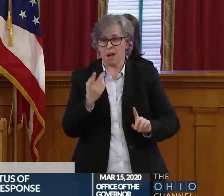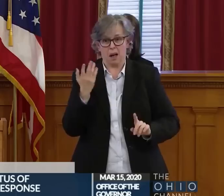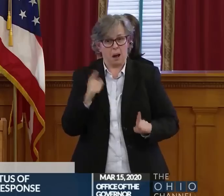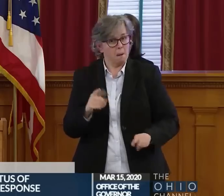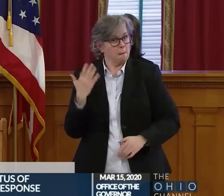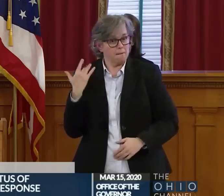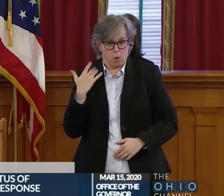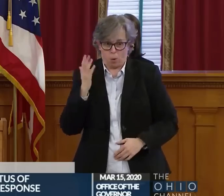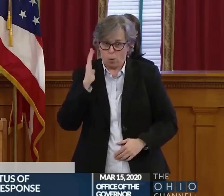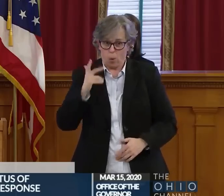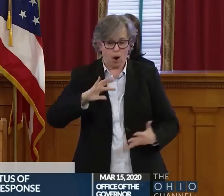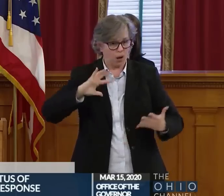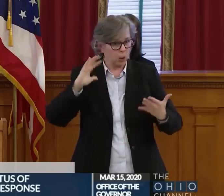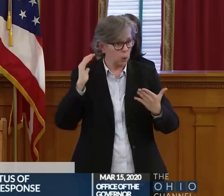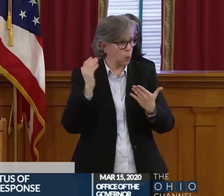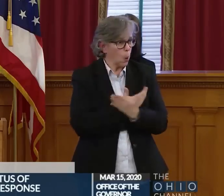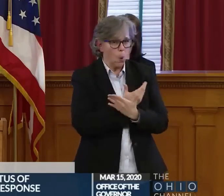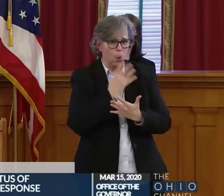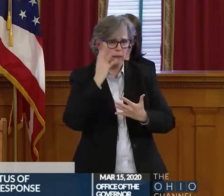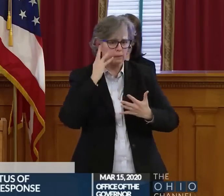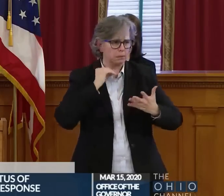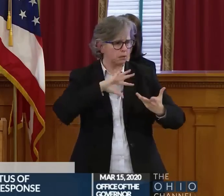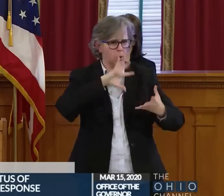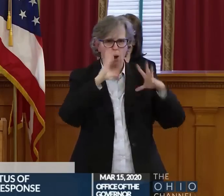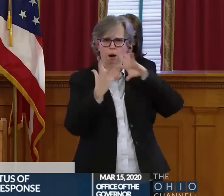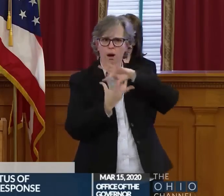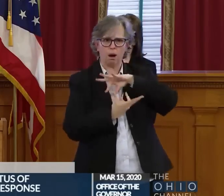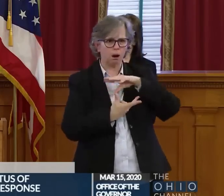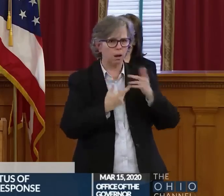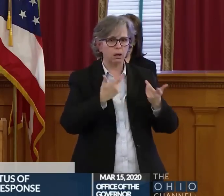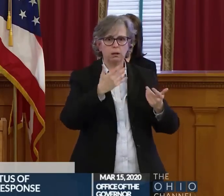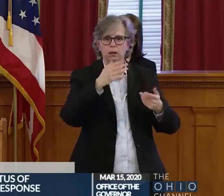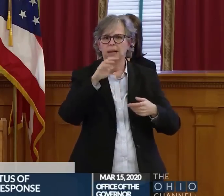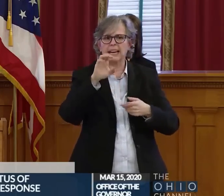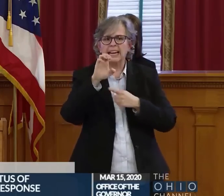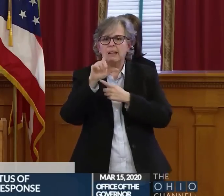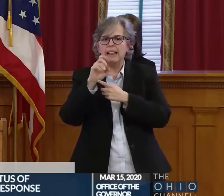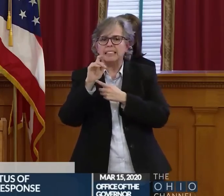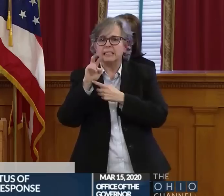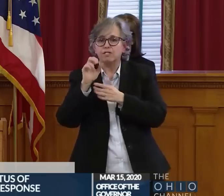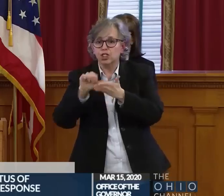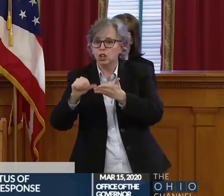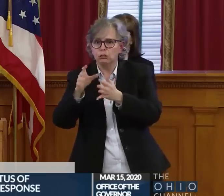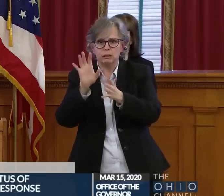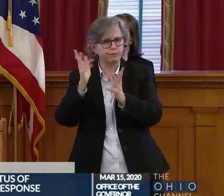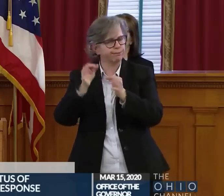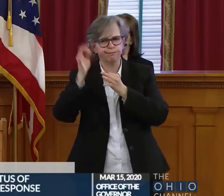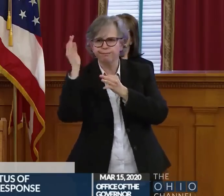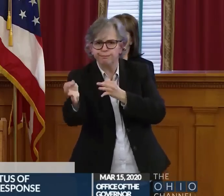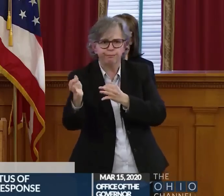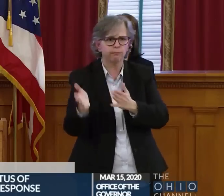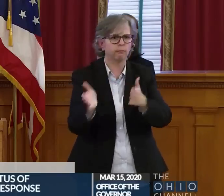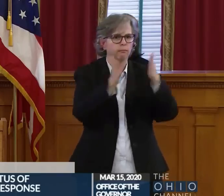be stopping all elective surgeries. They're going to be sending people who aren't as cute home. But much more important, I think people at